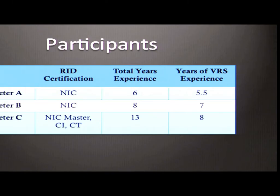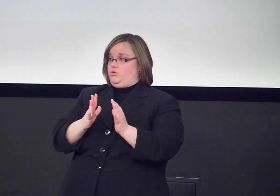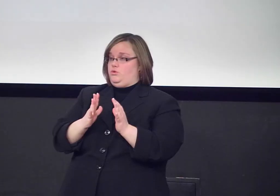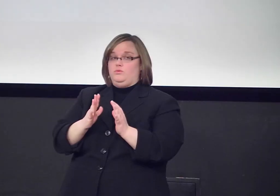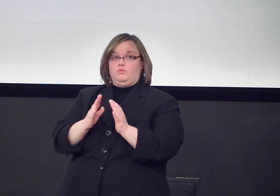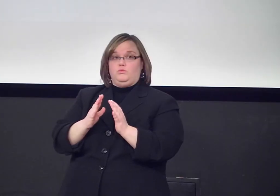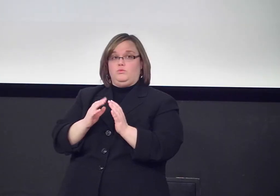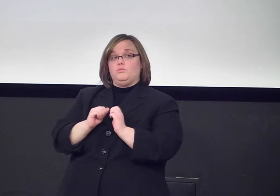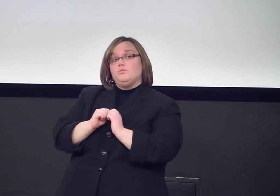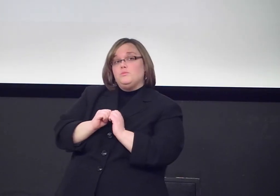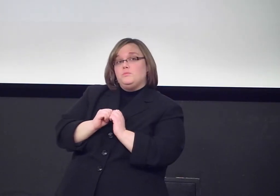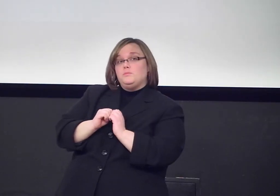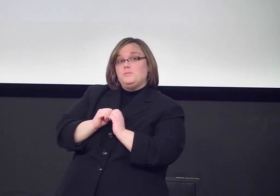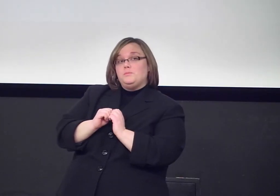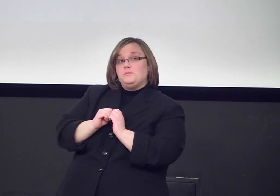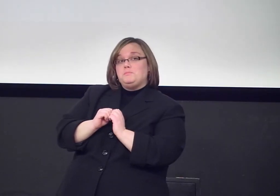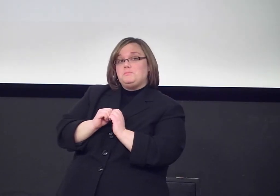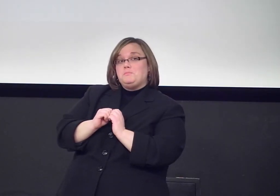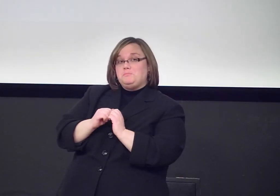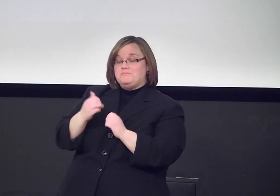So we had 3 interpreters.